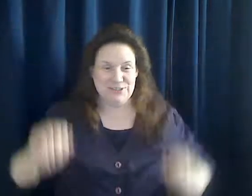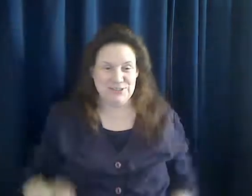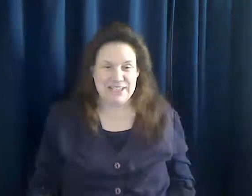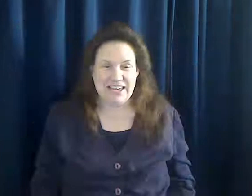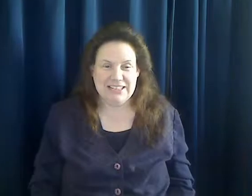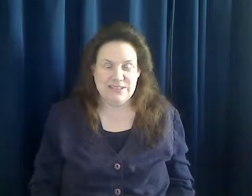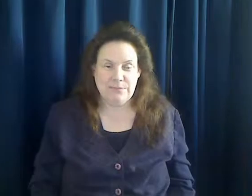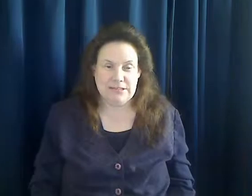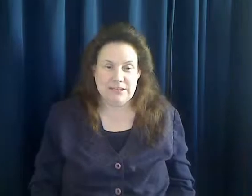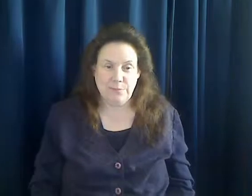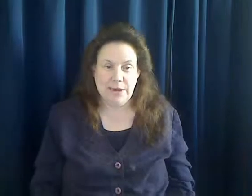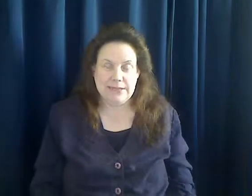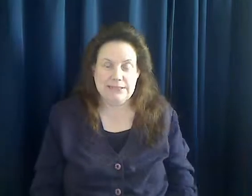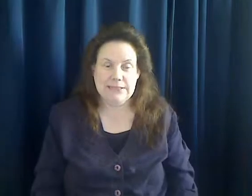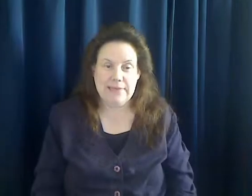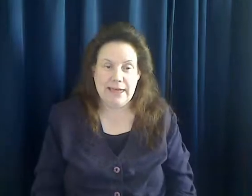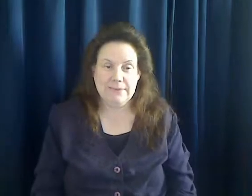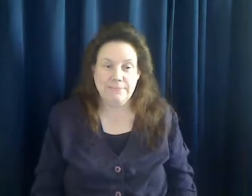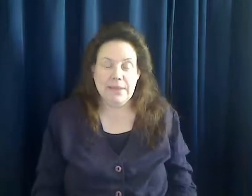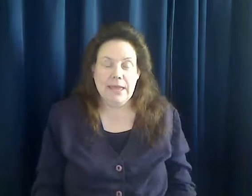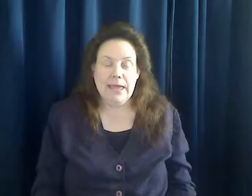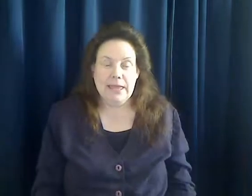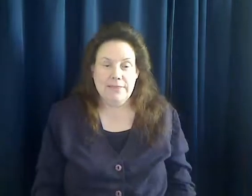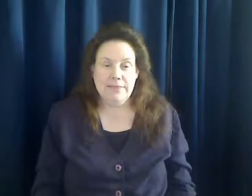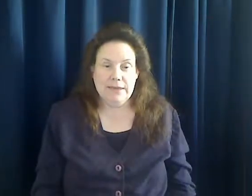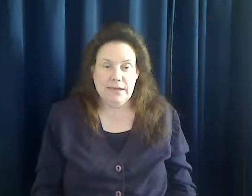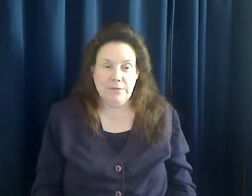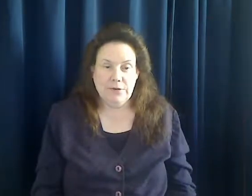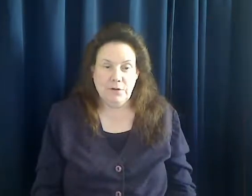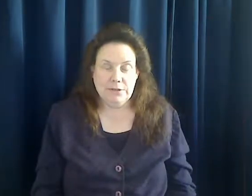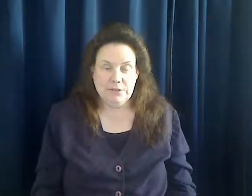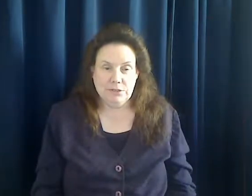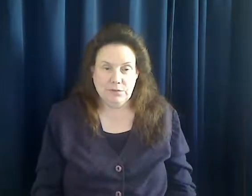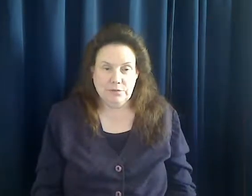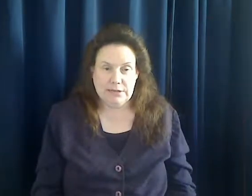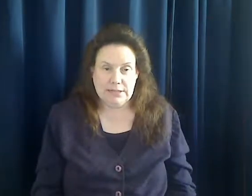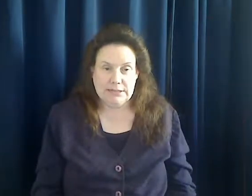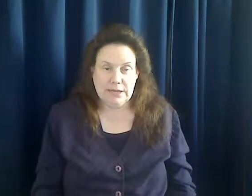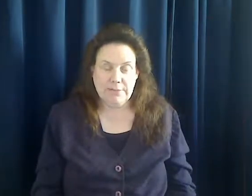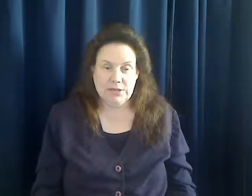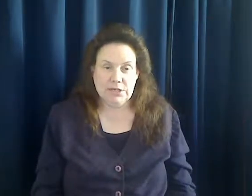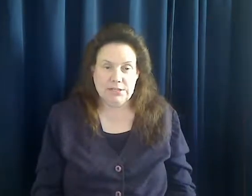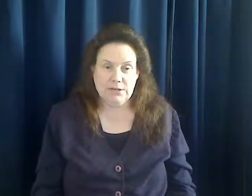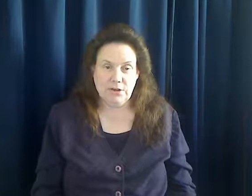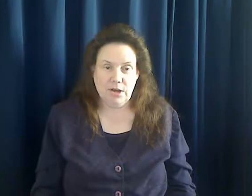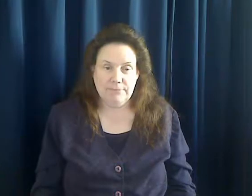new signs, so I'm going to let you practice that, and then I will go into the next time my chains are gone.